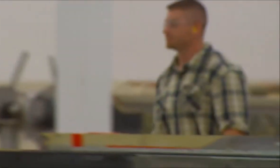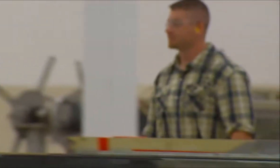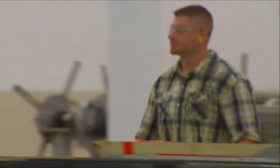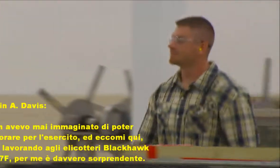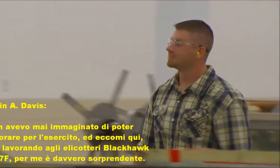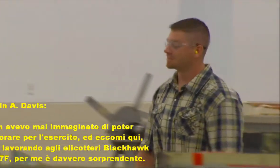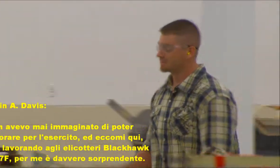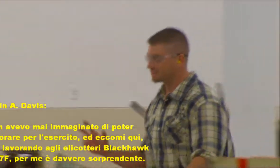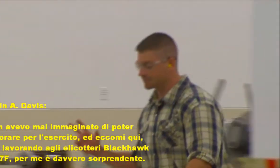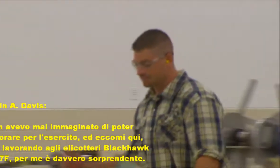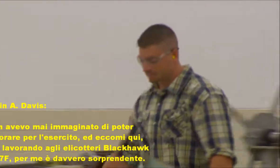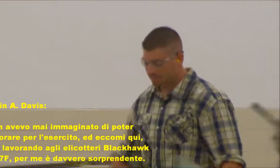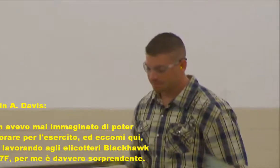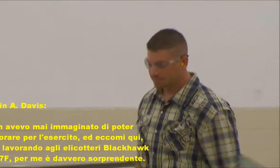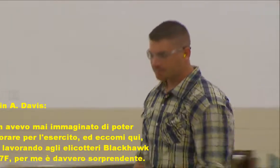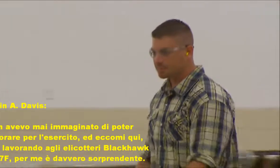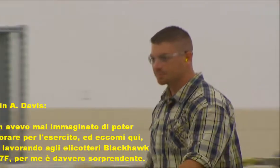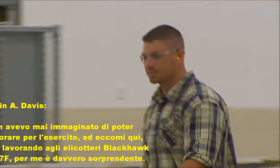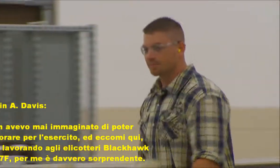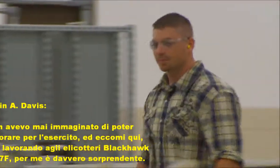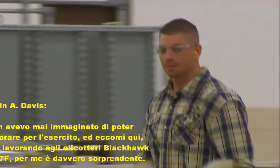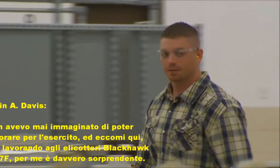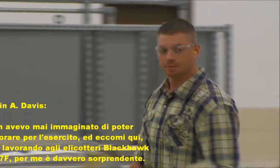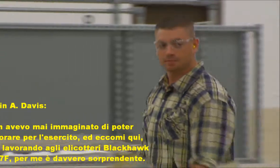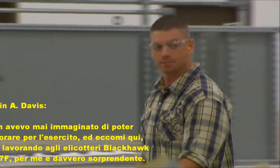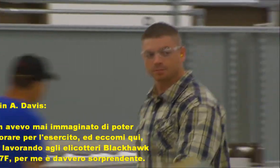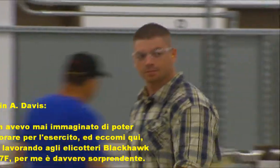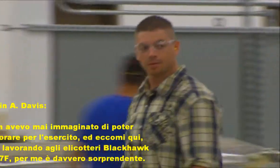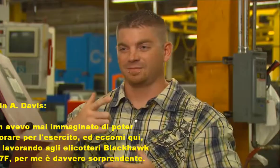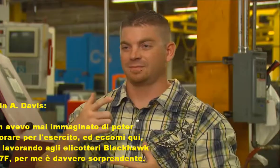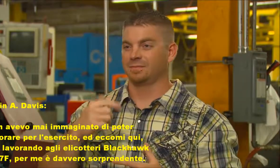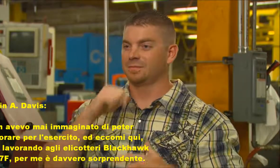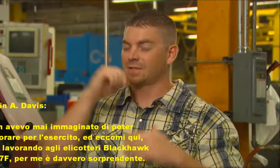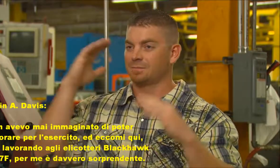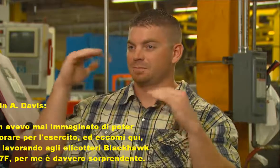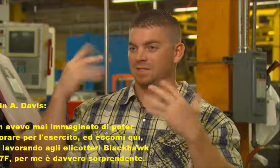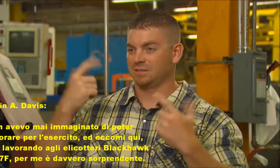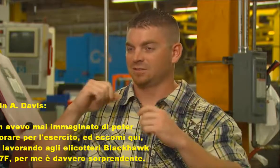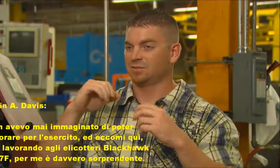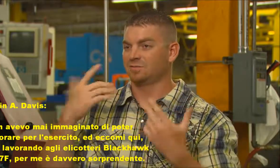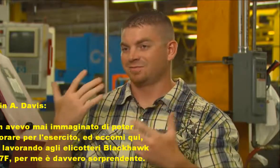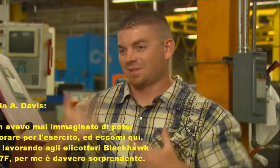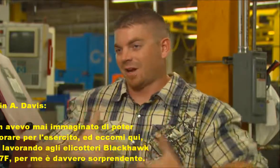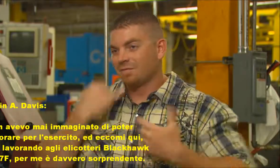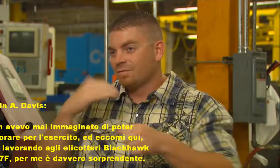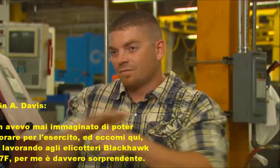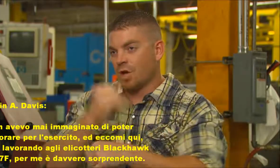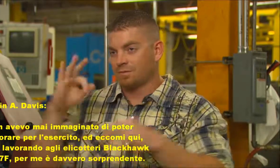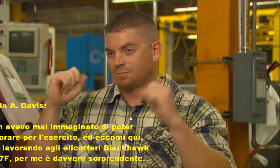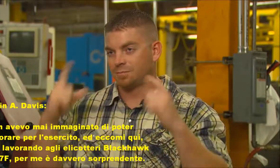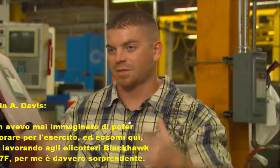I never imagined that I would work for the Army, and here I am working on the Black Hawk and the 47F helicopters, and so it's really amazing to me.